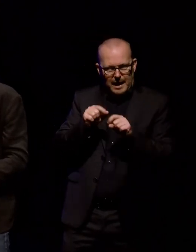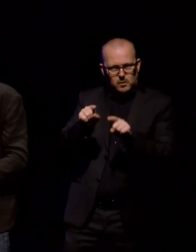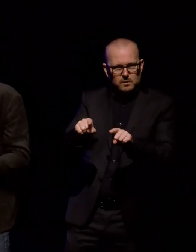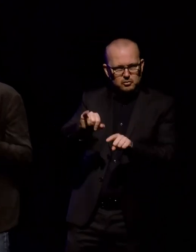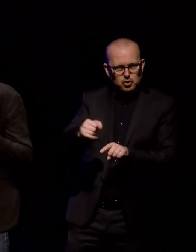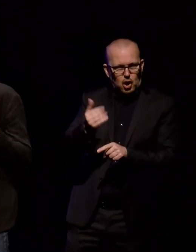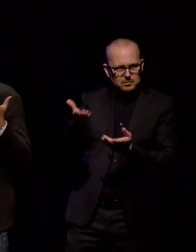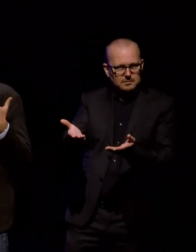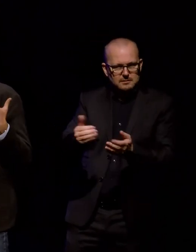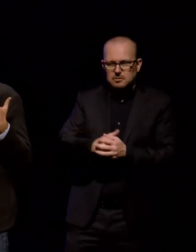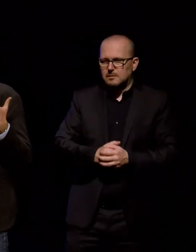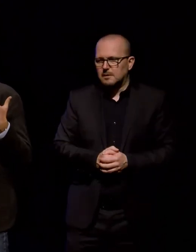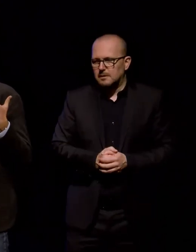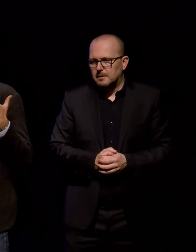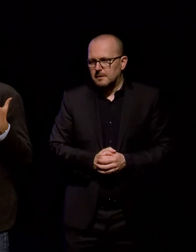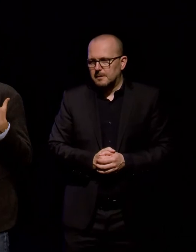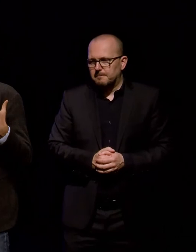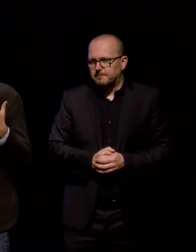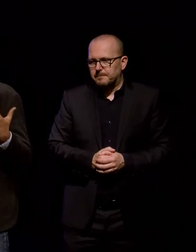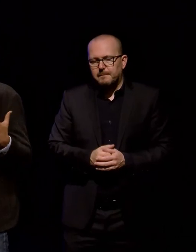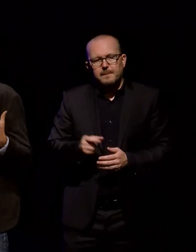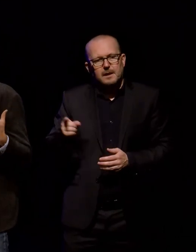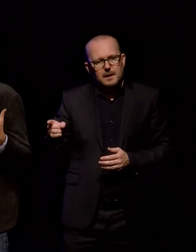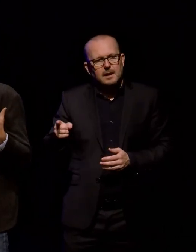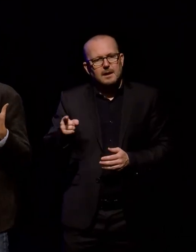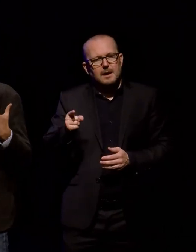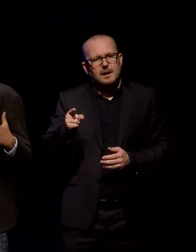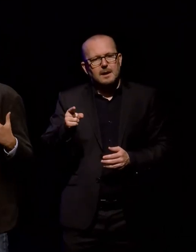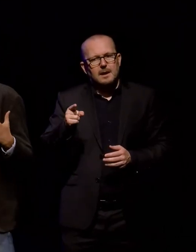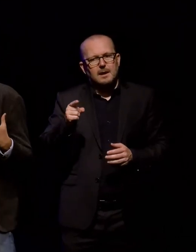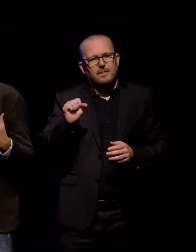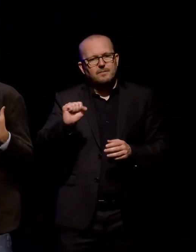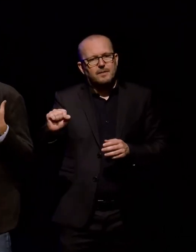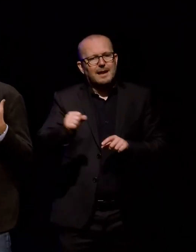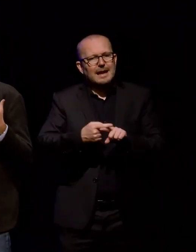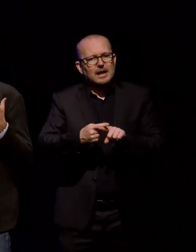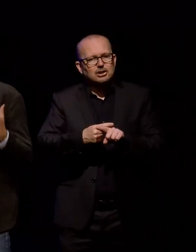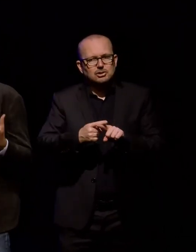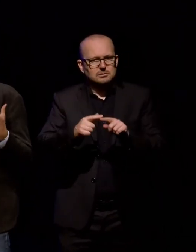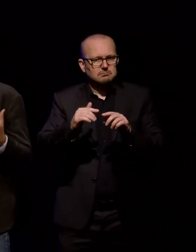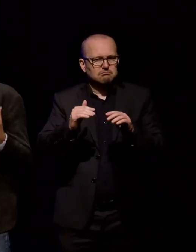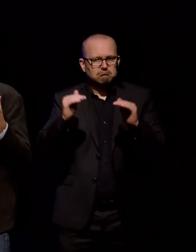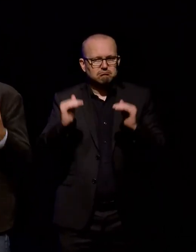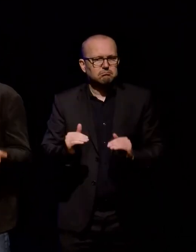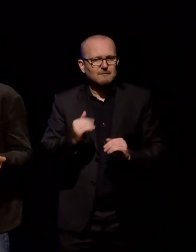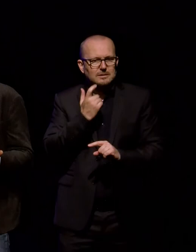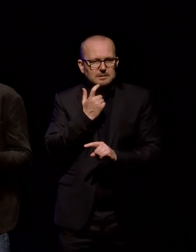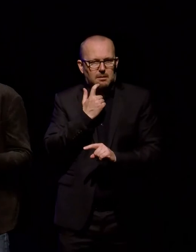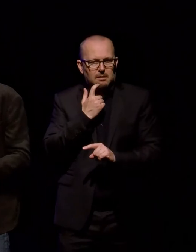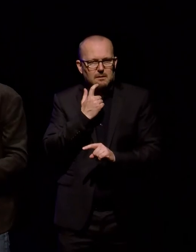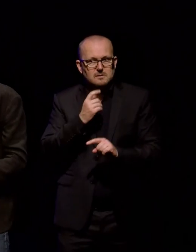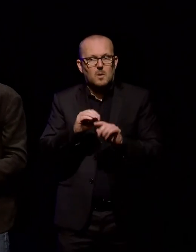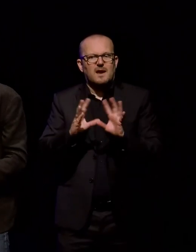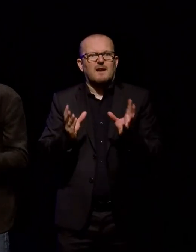Mawurndjul. You need to remember that Balung English is very simple and poor, so everything was done in